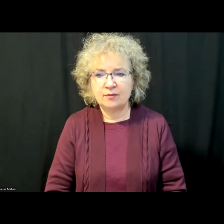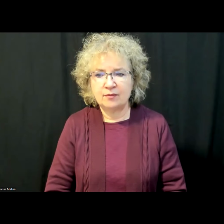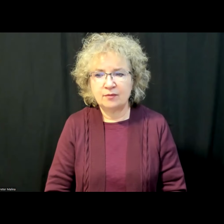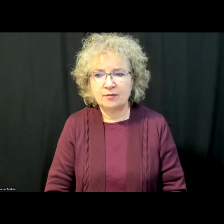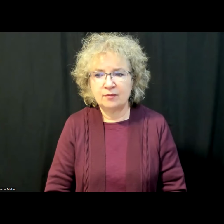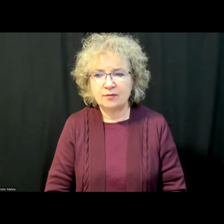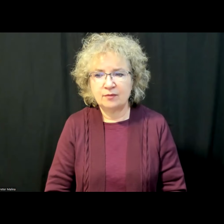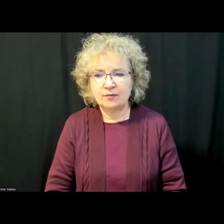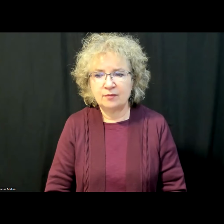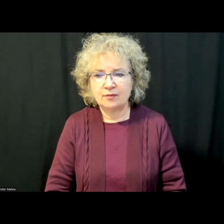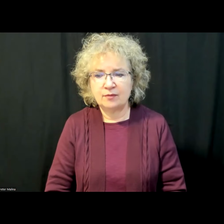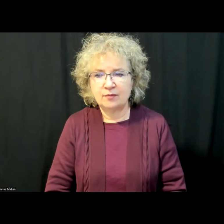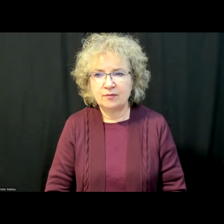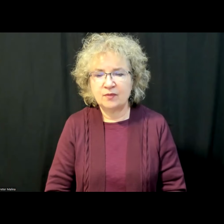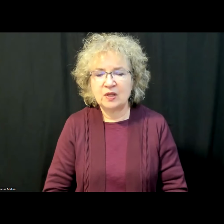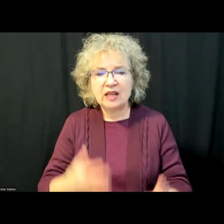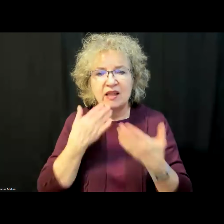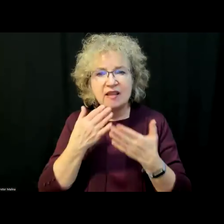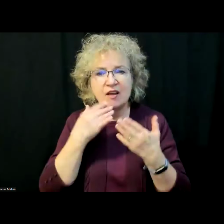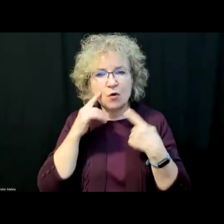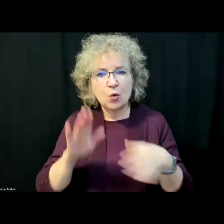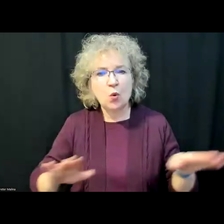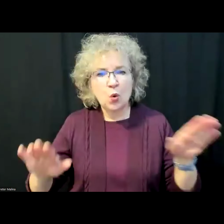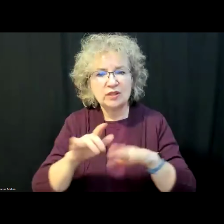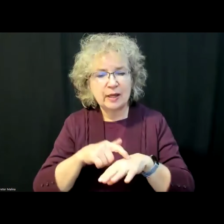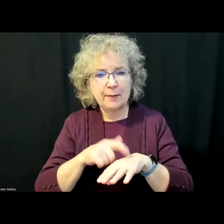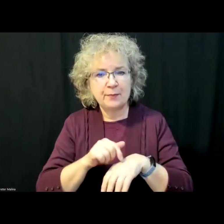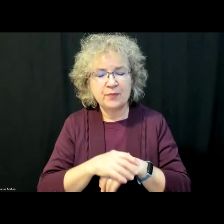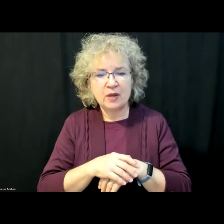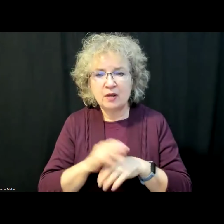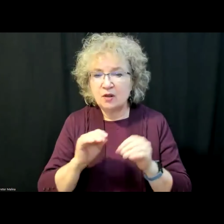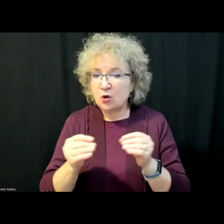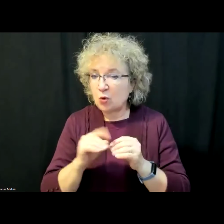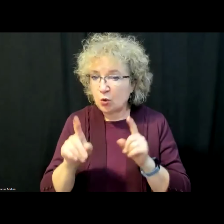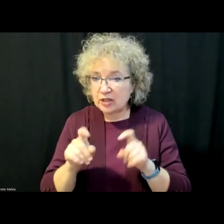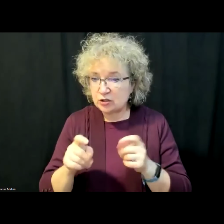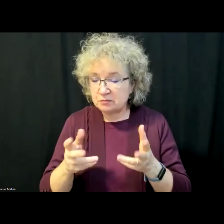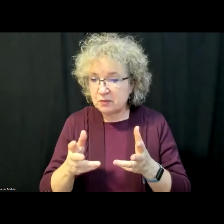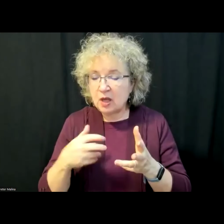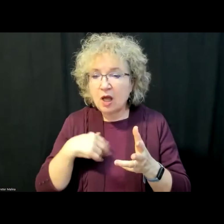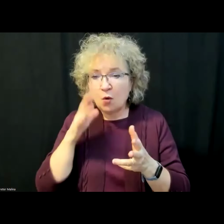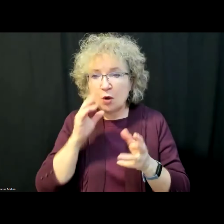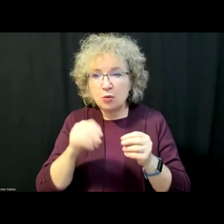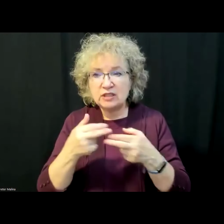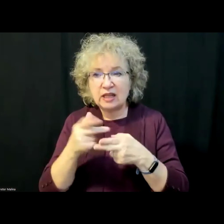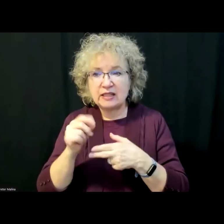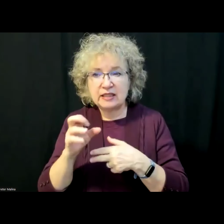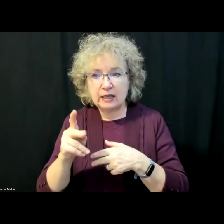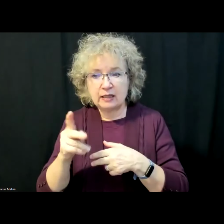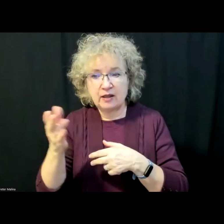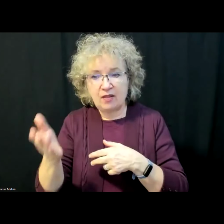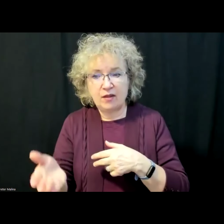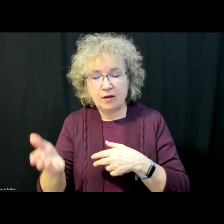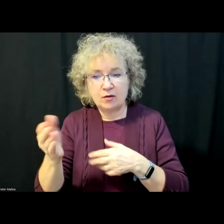All right. Thank you all for your time. Nobody has any extra questions. I will put the slide deck as well in here.